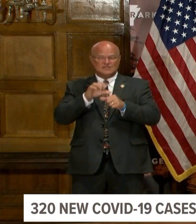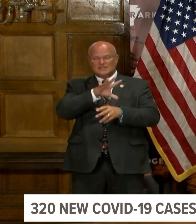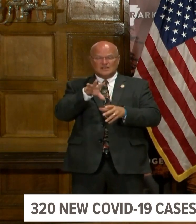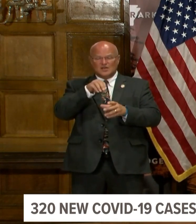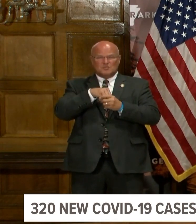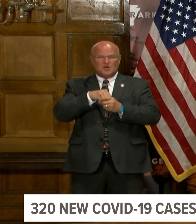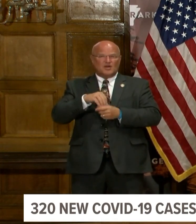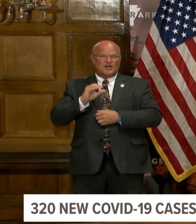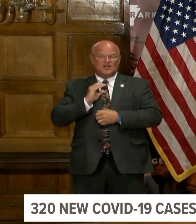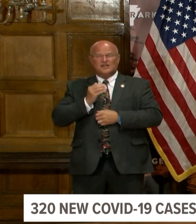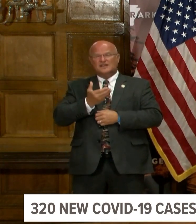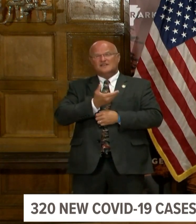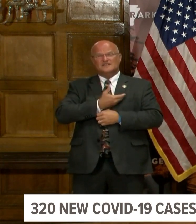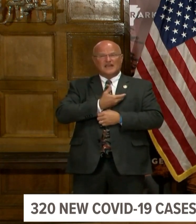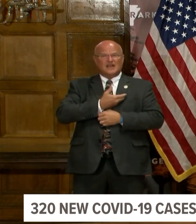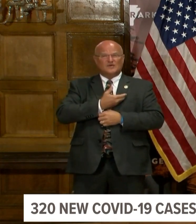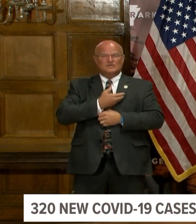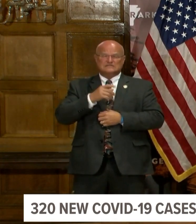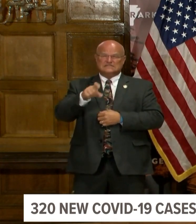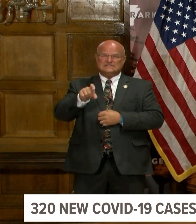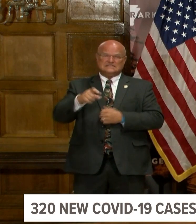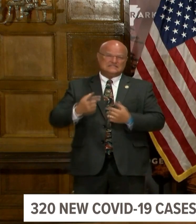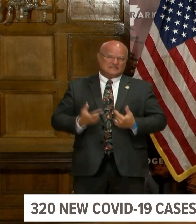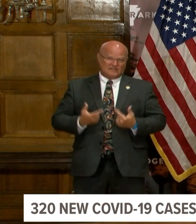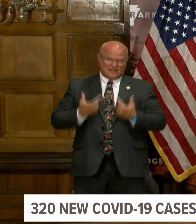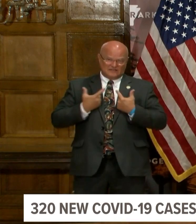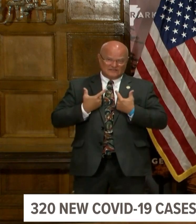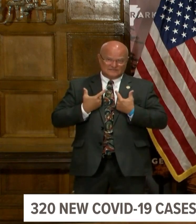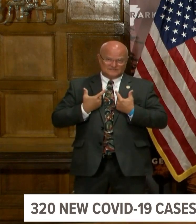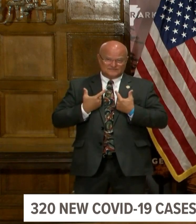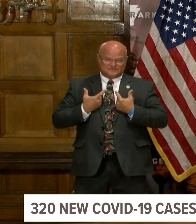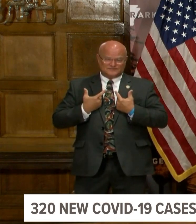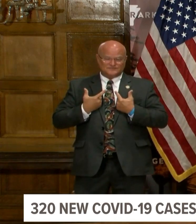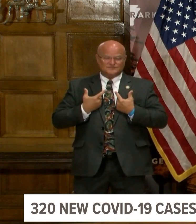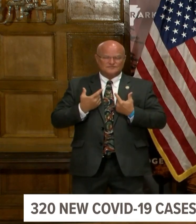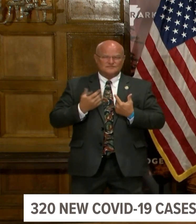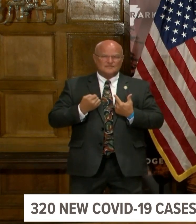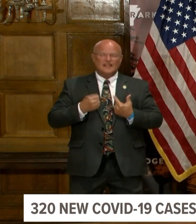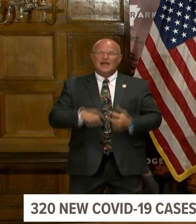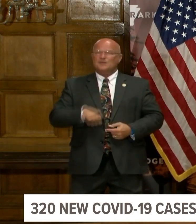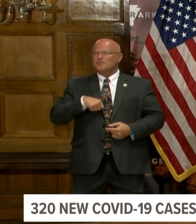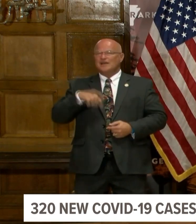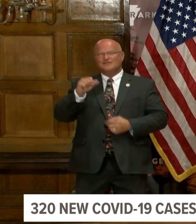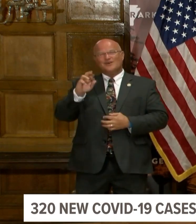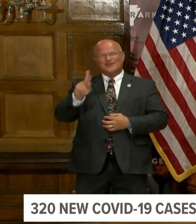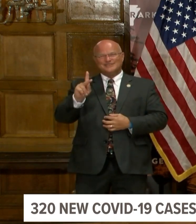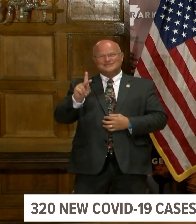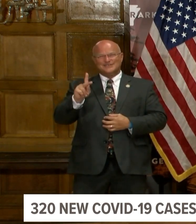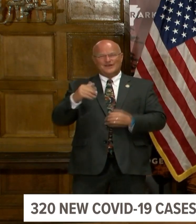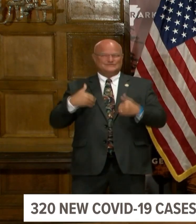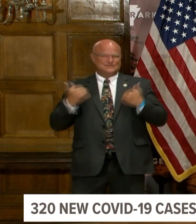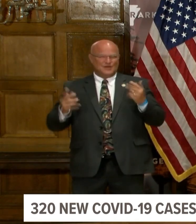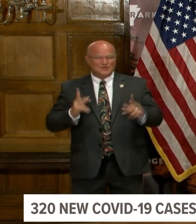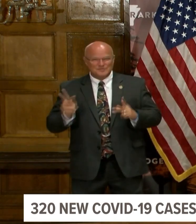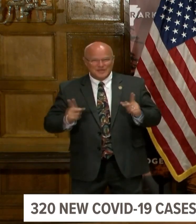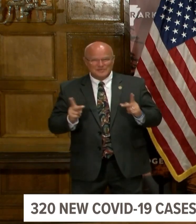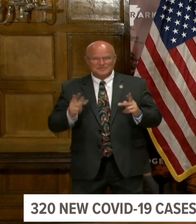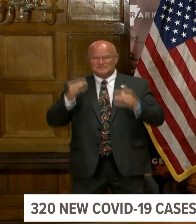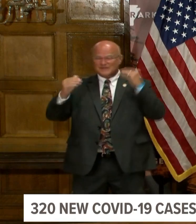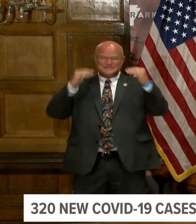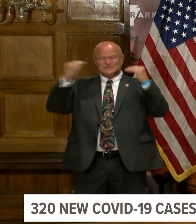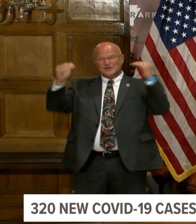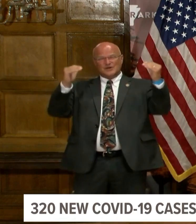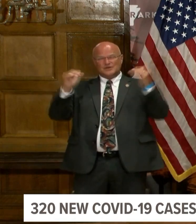part of the necessity of life. And I'm so proud of Arkansas, our young people, our adults